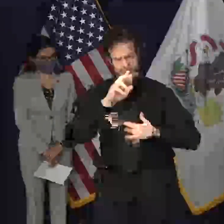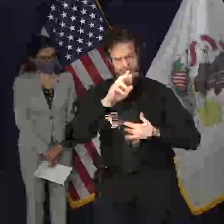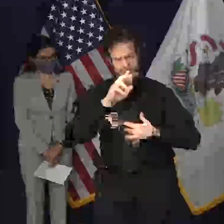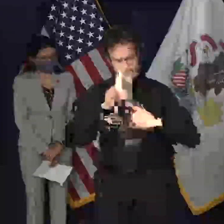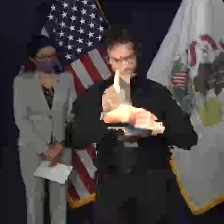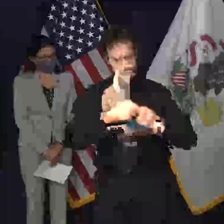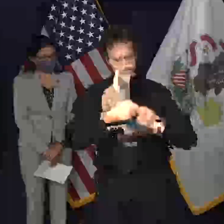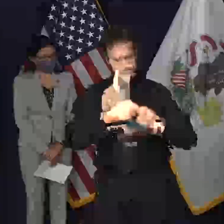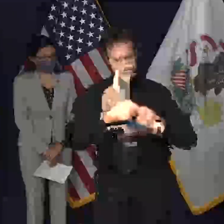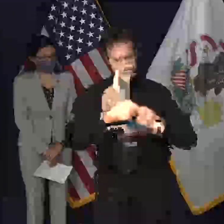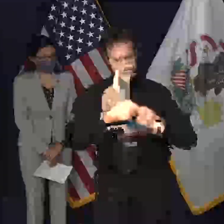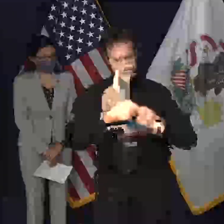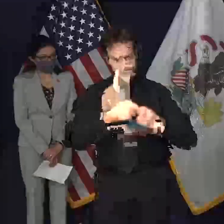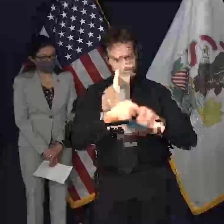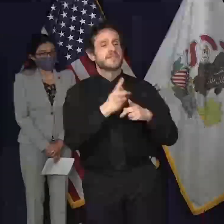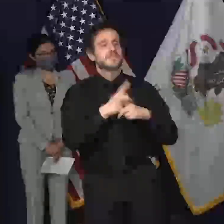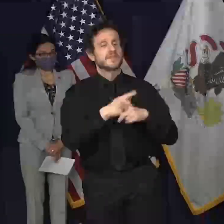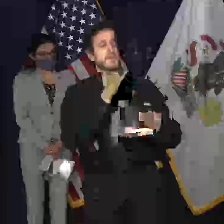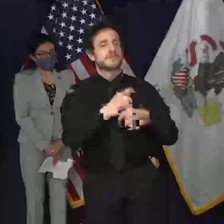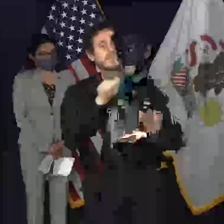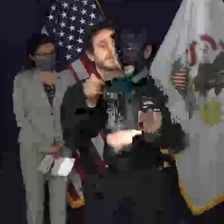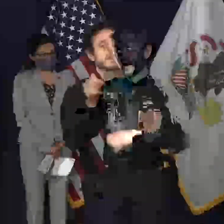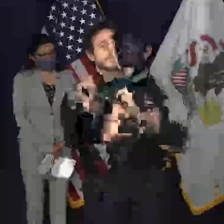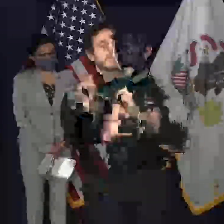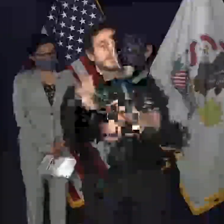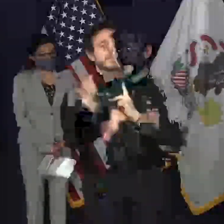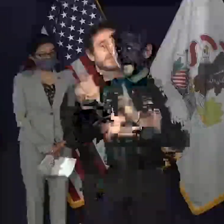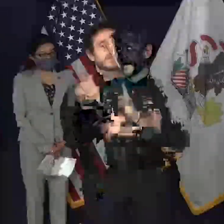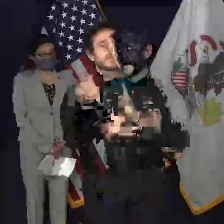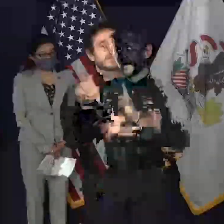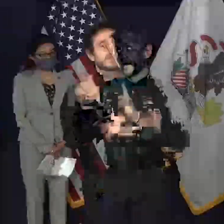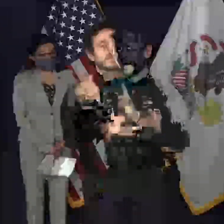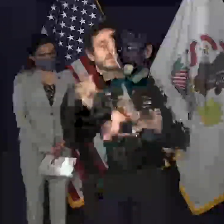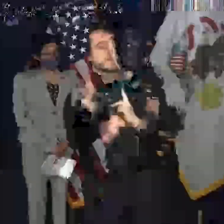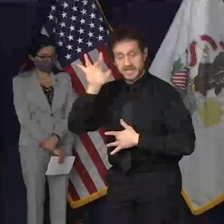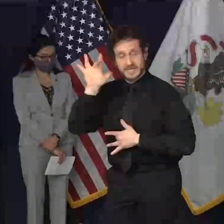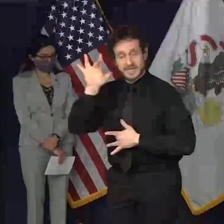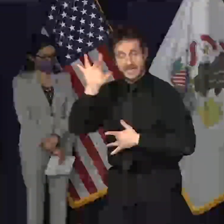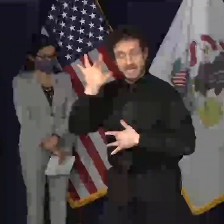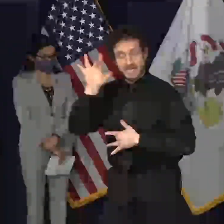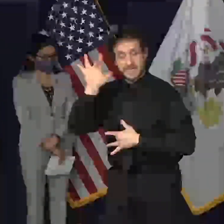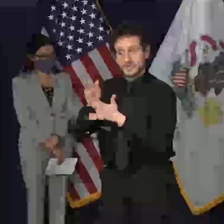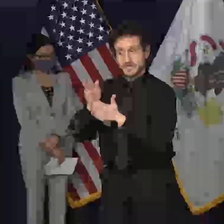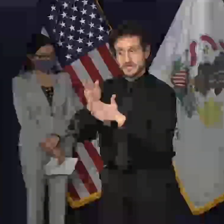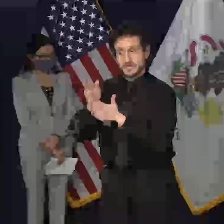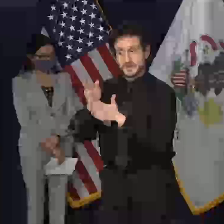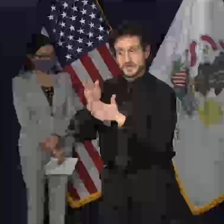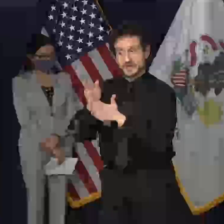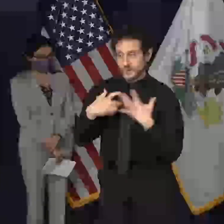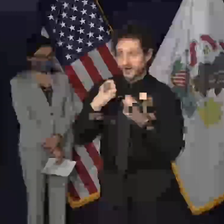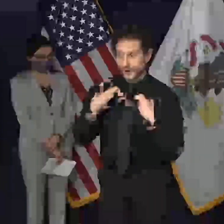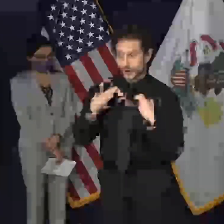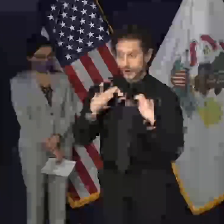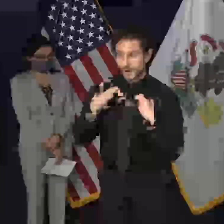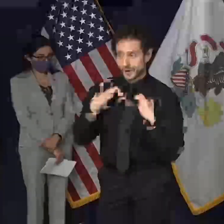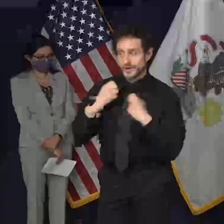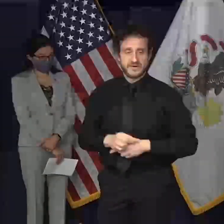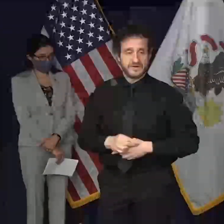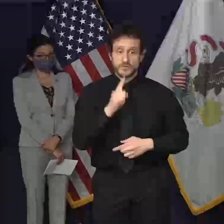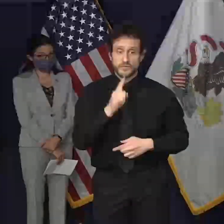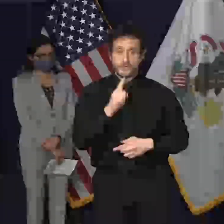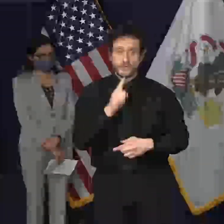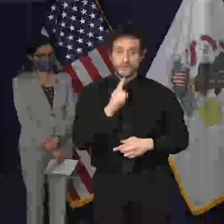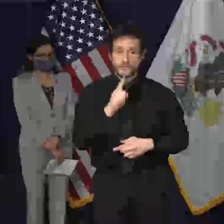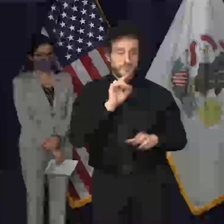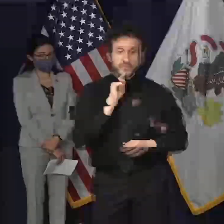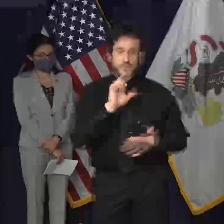sick in that area. That's also true for prisoners in a prison, inmates in a prison. That's also true for group homes.